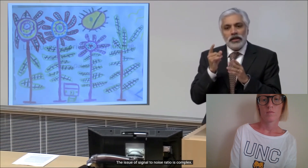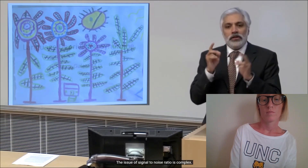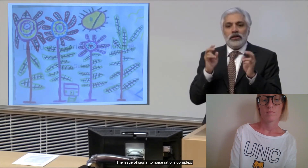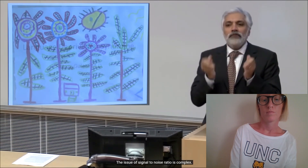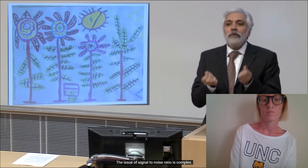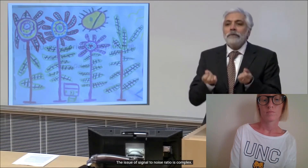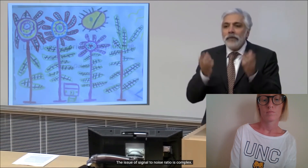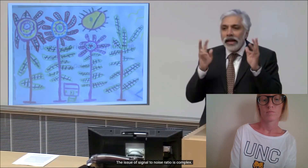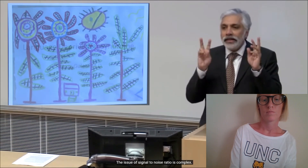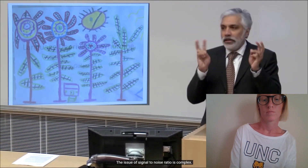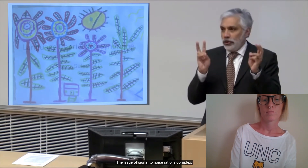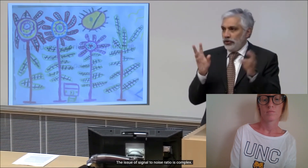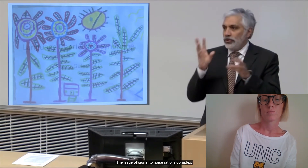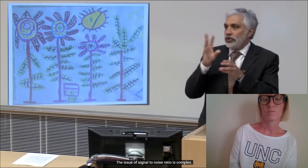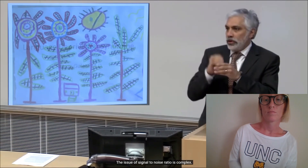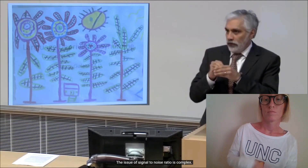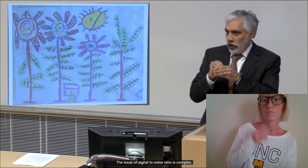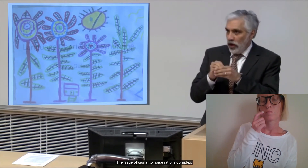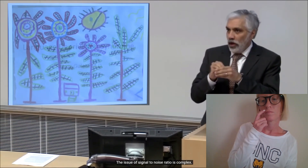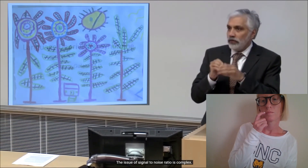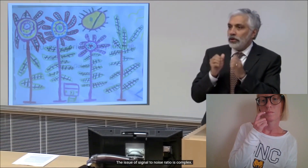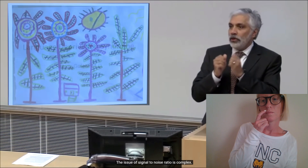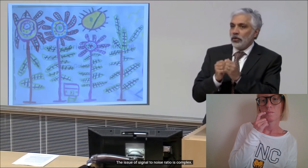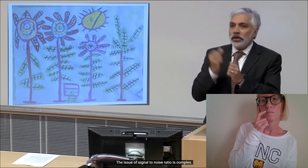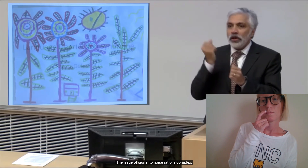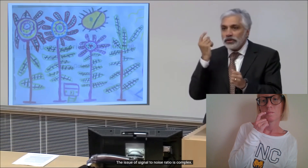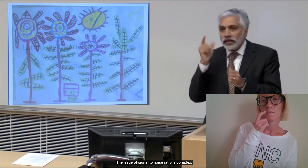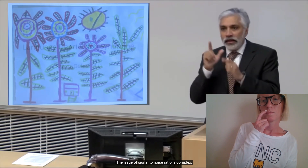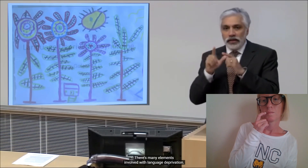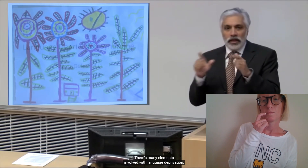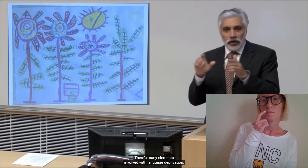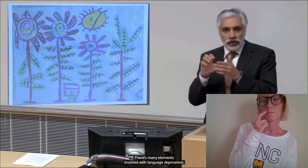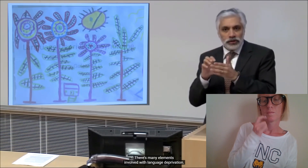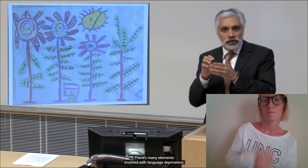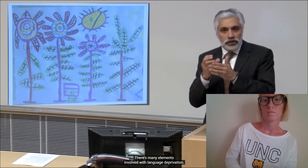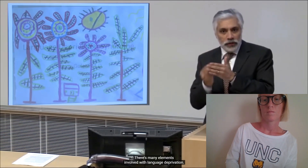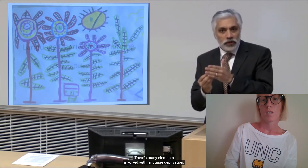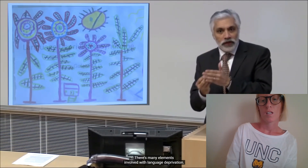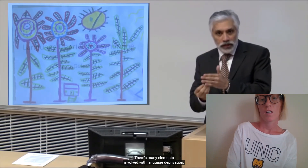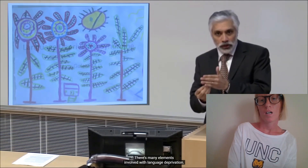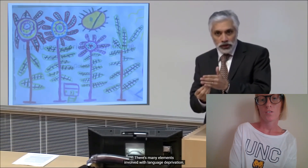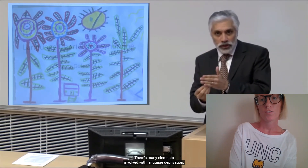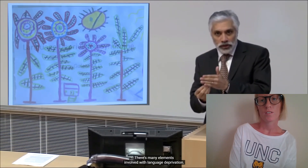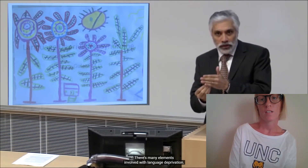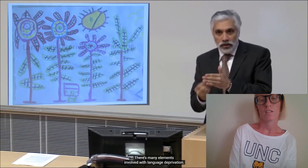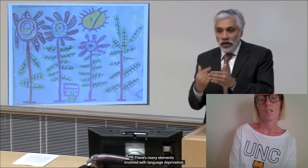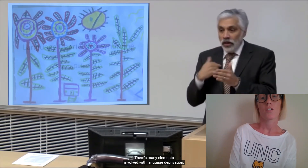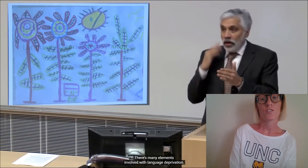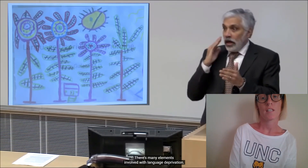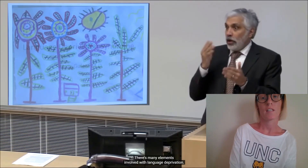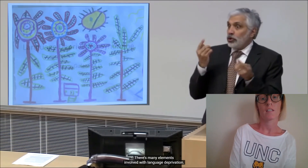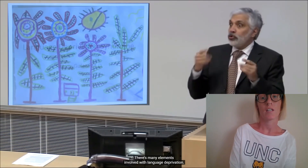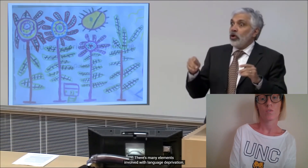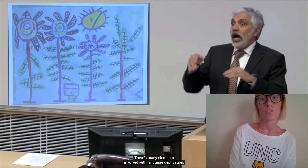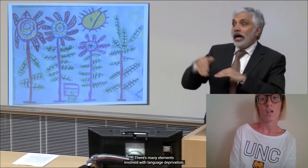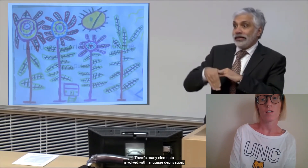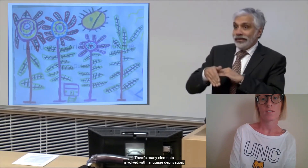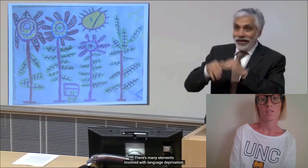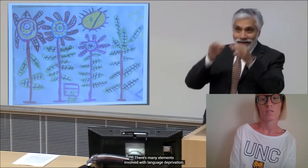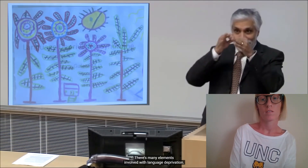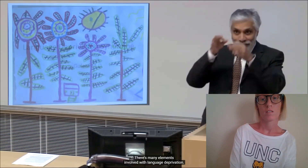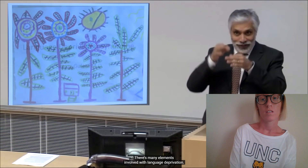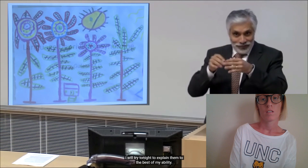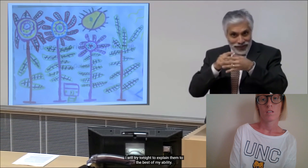The issue of signal to noise ratio is complex. There's many elements involved with language deprivation. Language